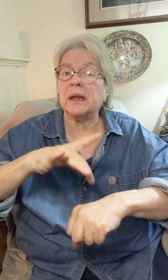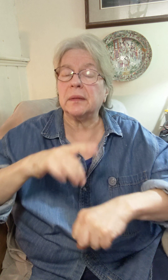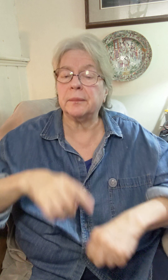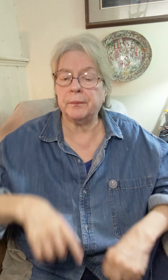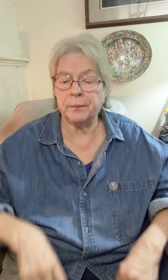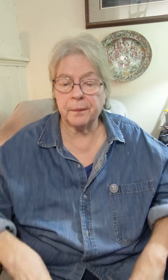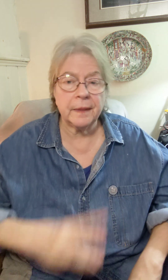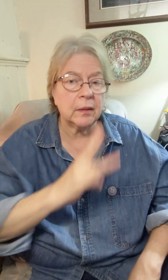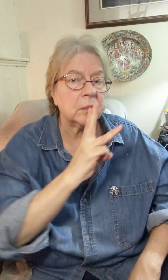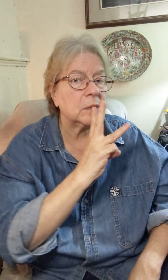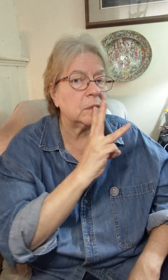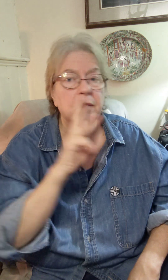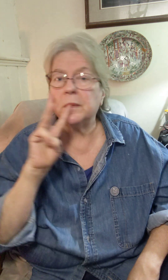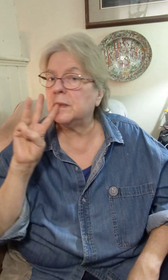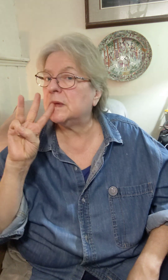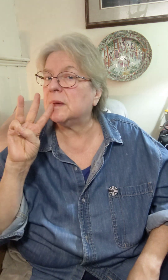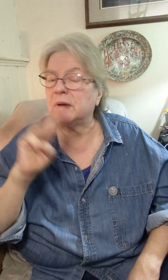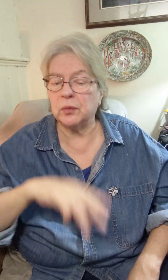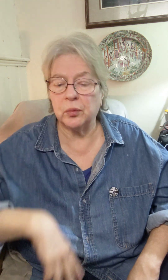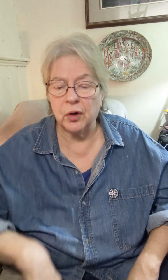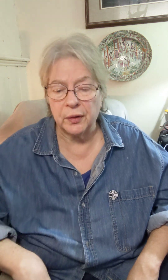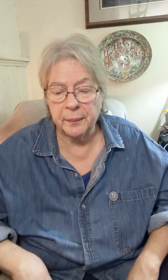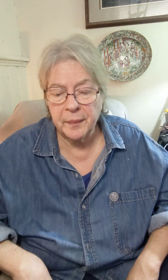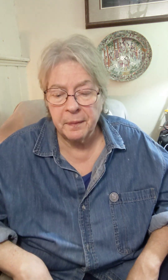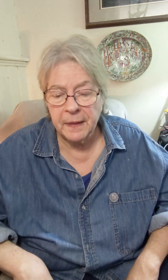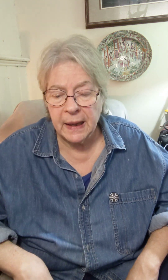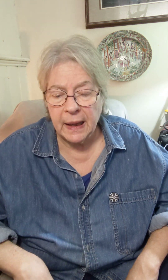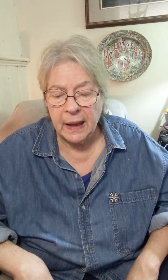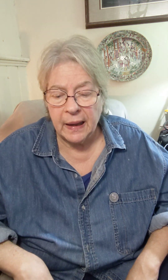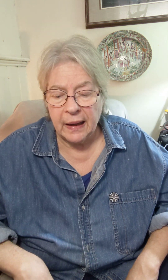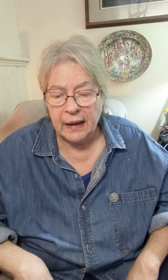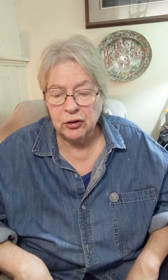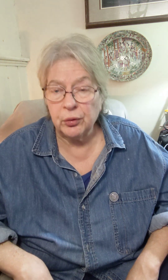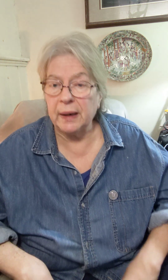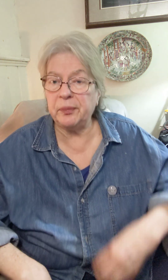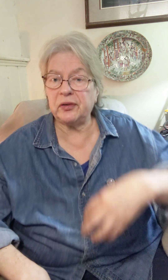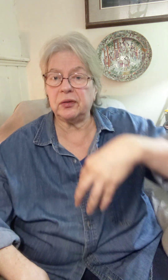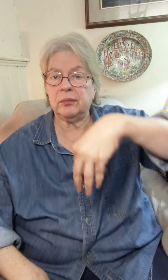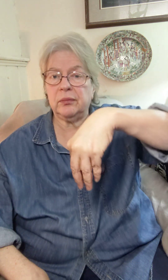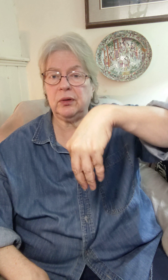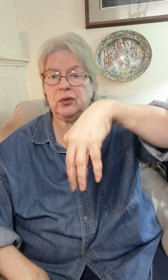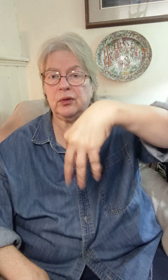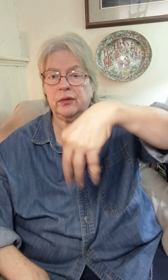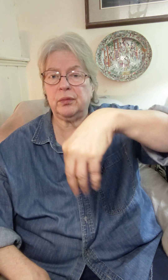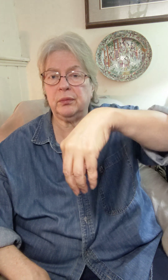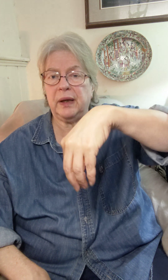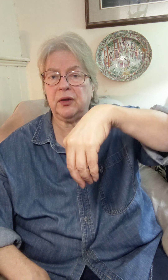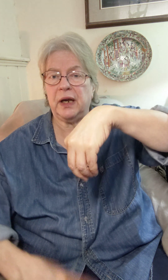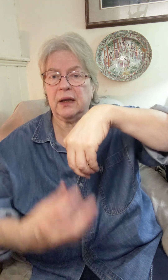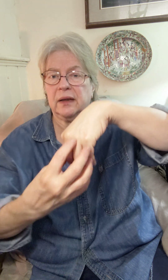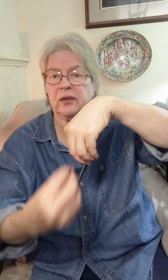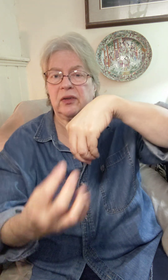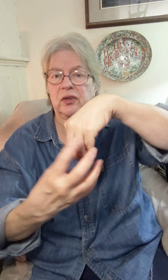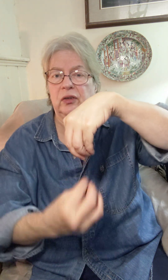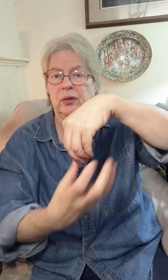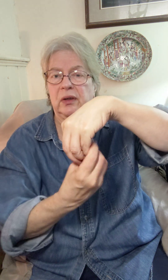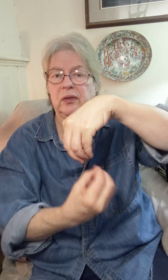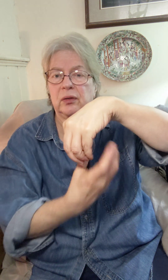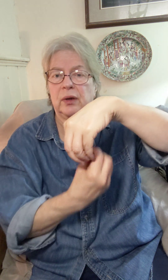watermelon. W, water. And grapes, you sort of make your hand like this and just do this.